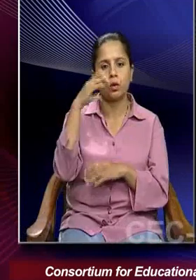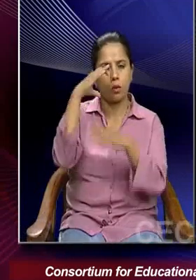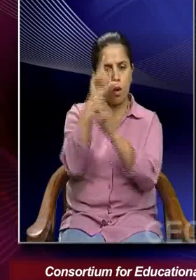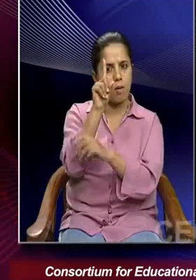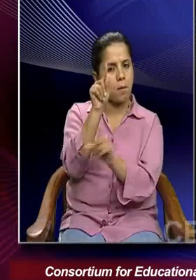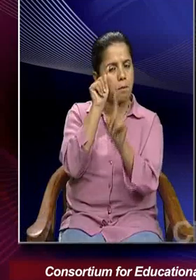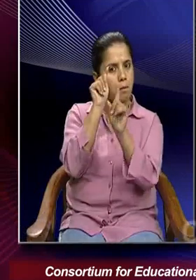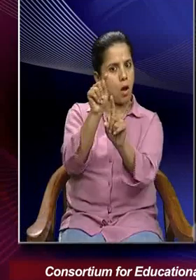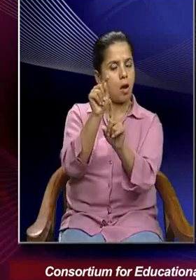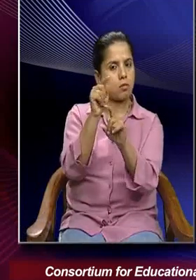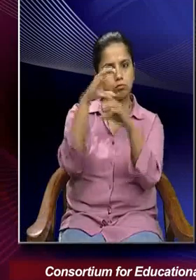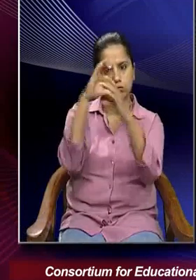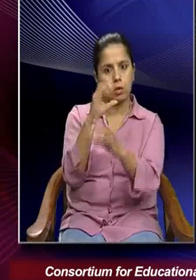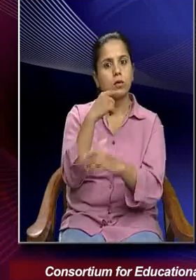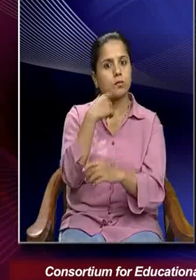point,